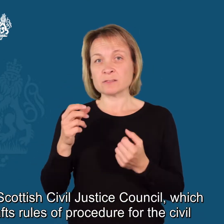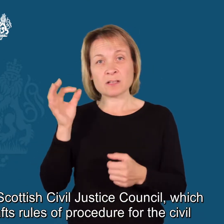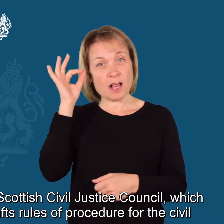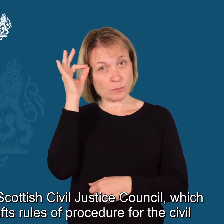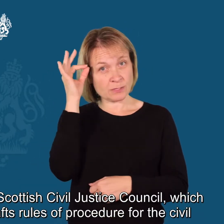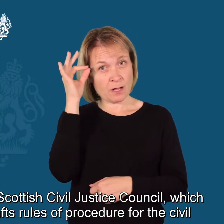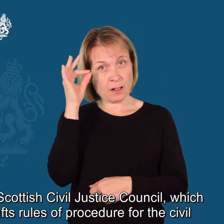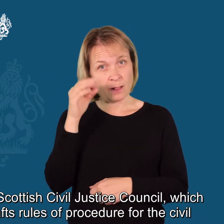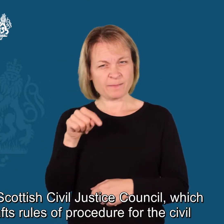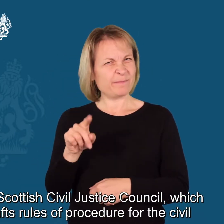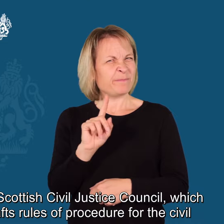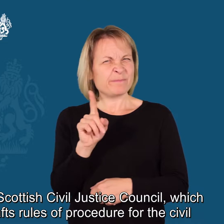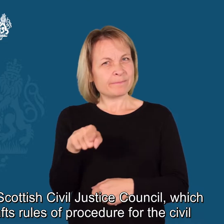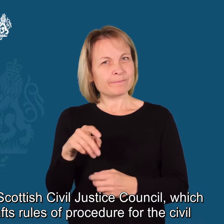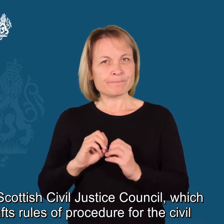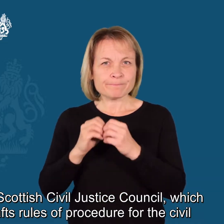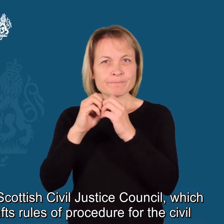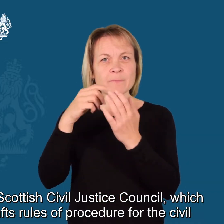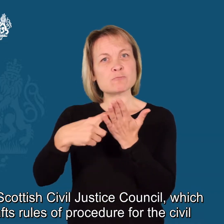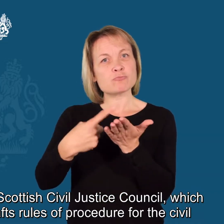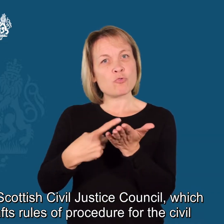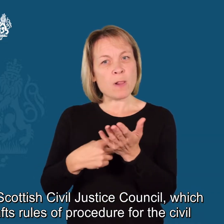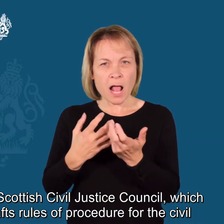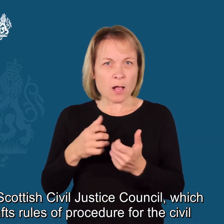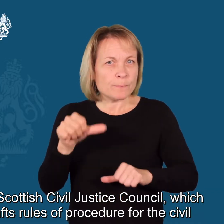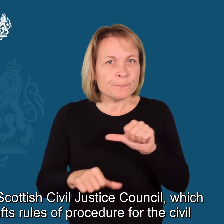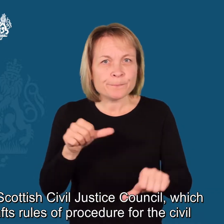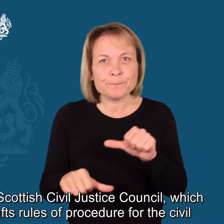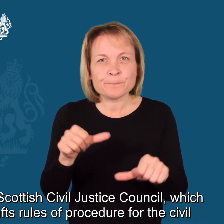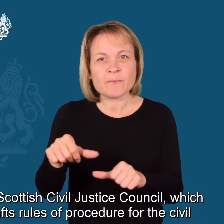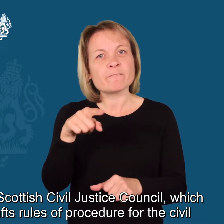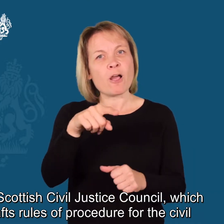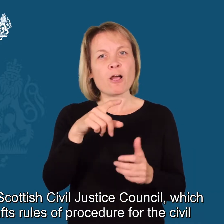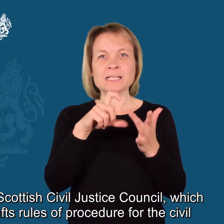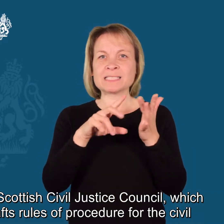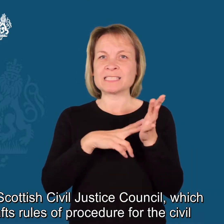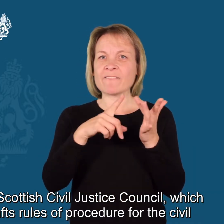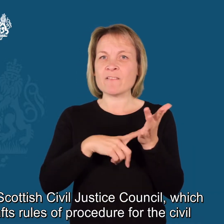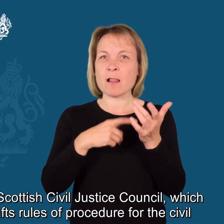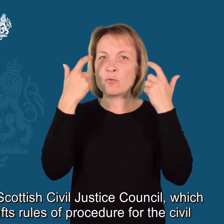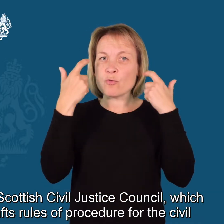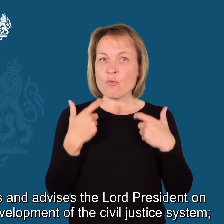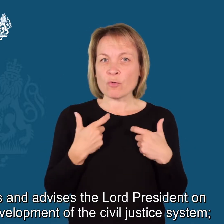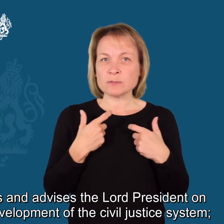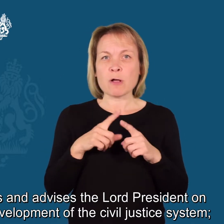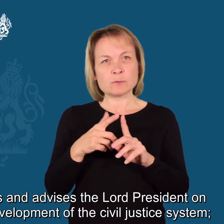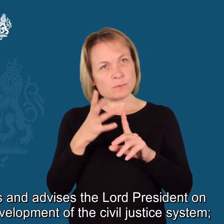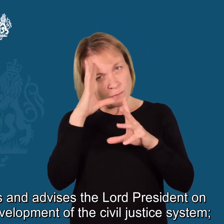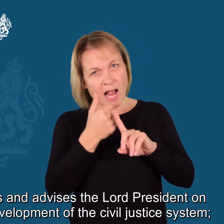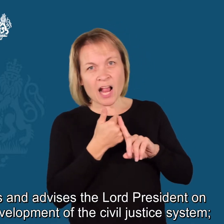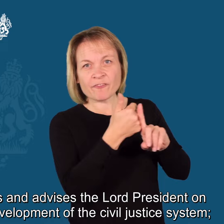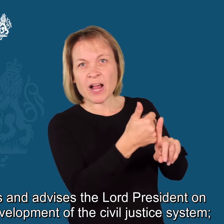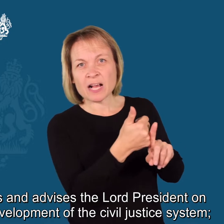of procedure for the civil courts and advises the Lord President on the development of the civil justice system.